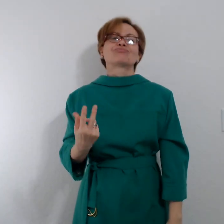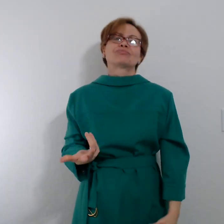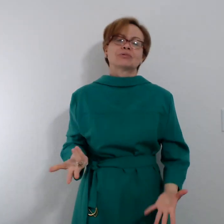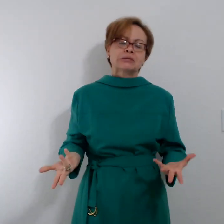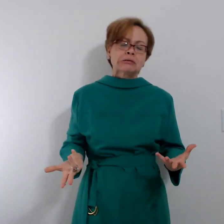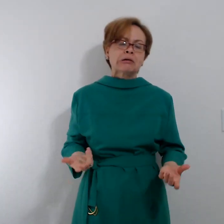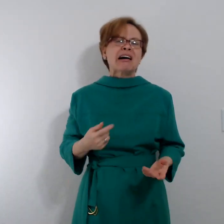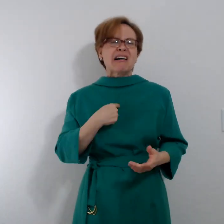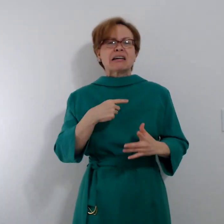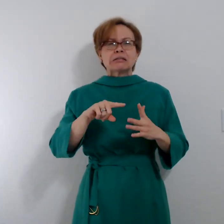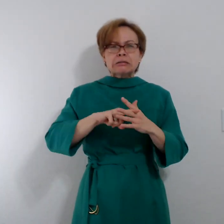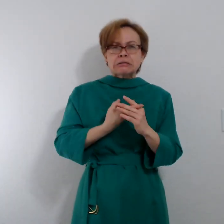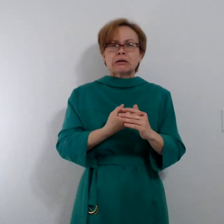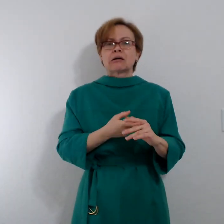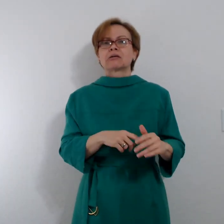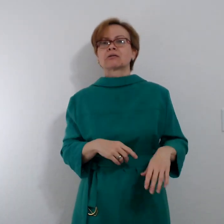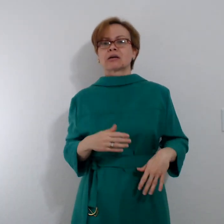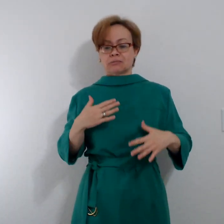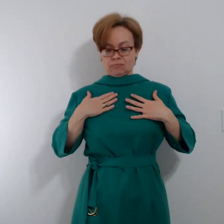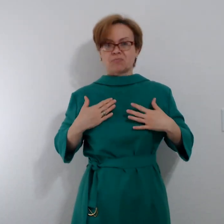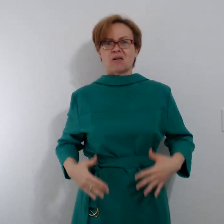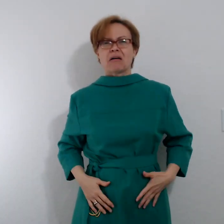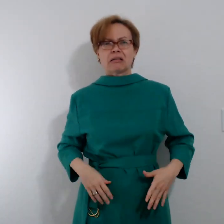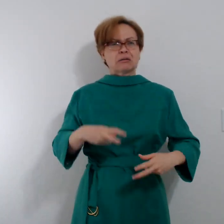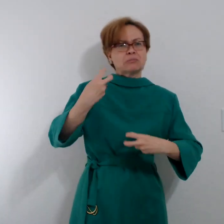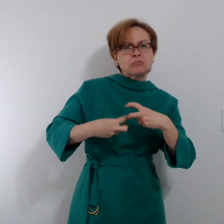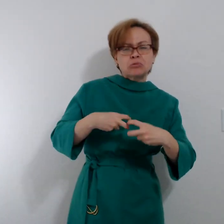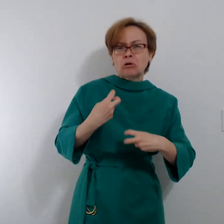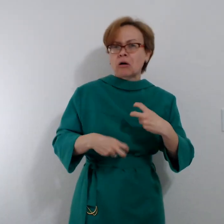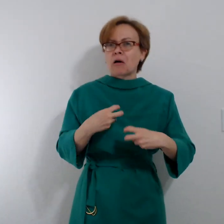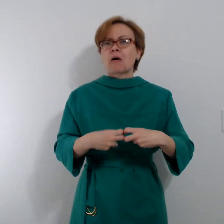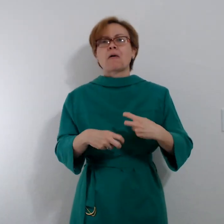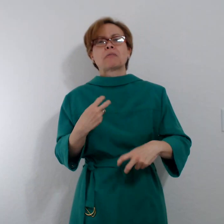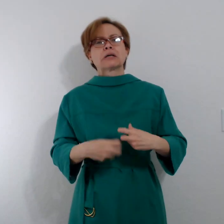By 7:08, I started to black out.